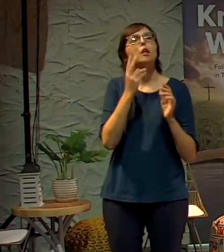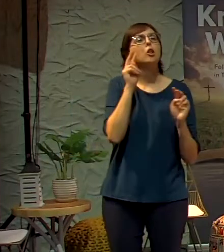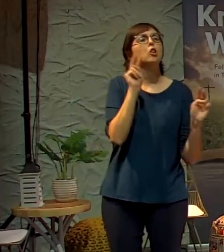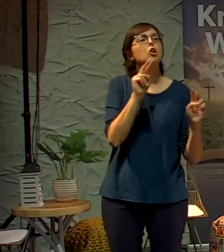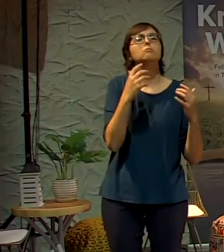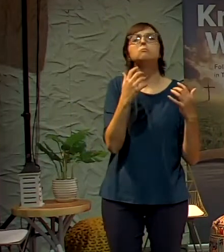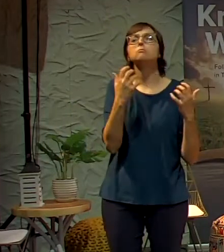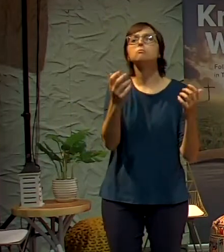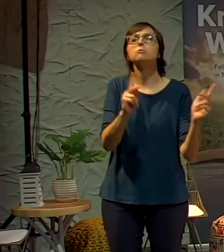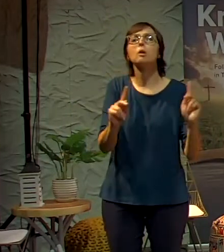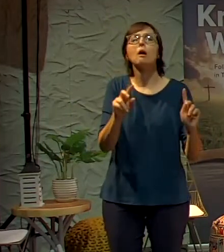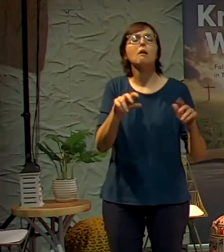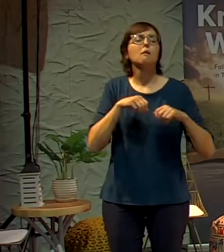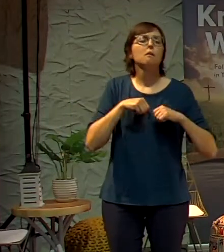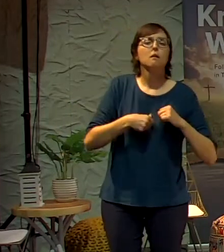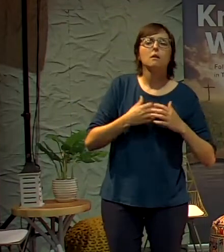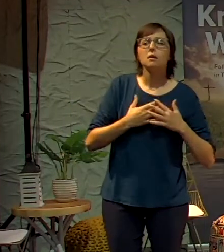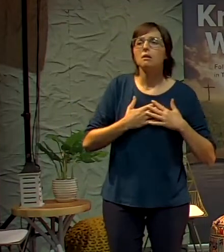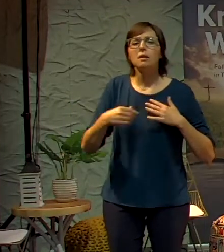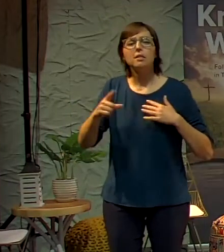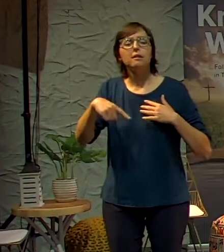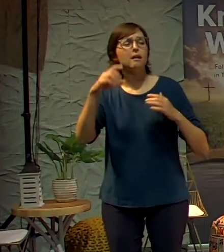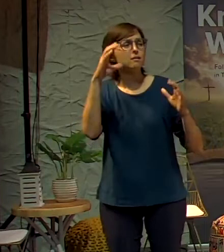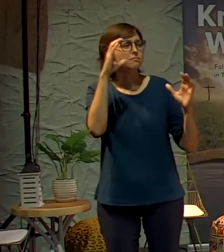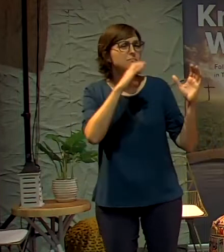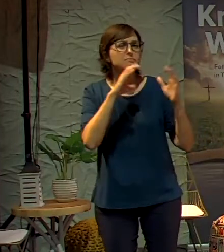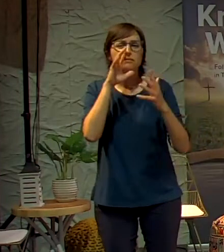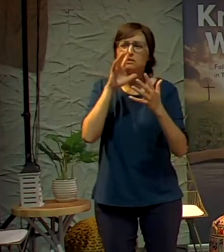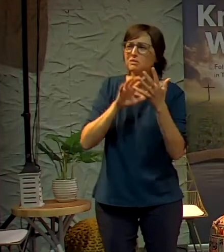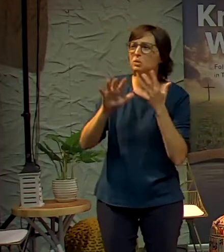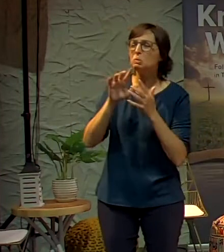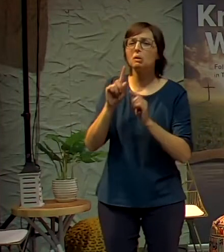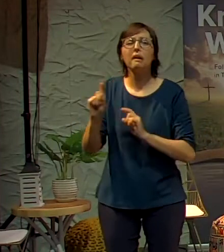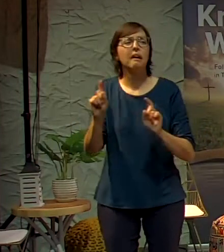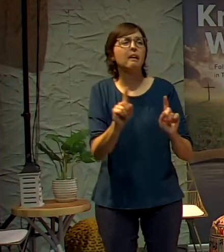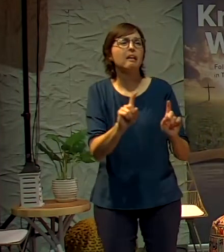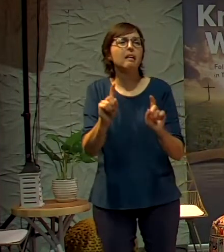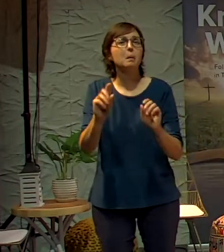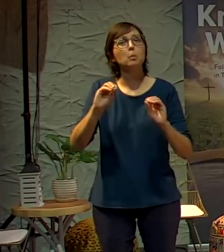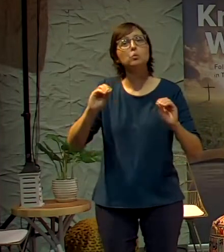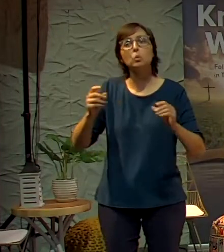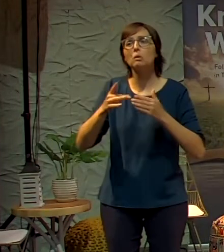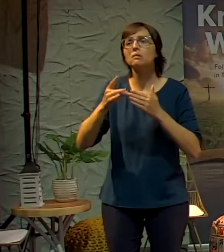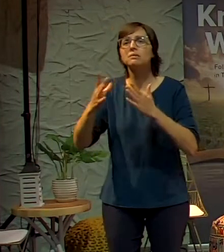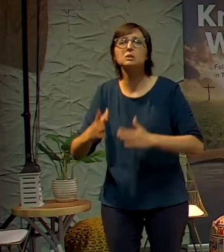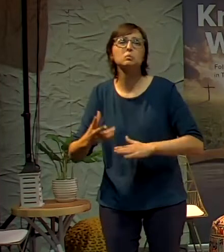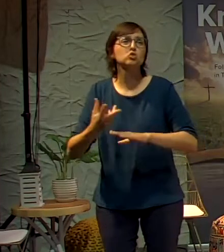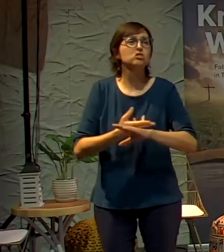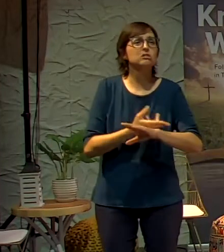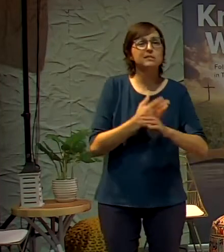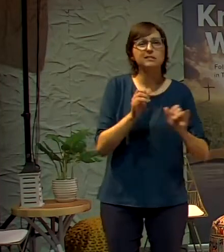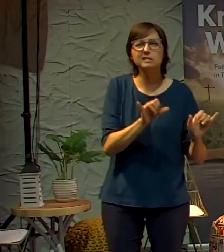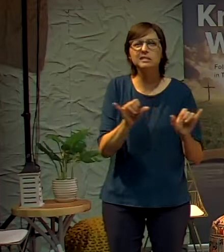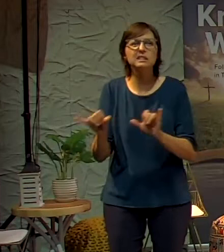breaks. So confused and aimless they were, like sheep with no shepherd. What a huge harvest, he said to his disciples. How